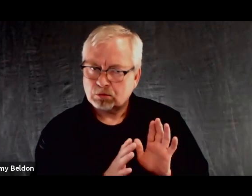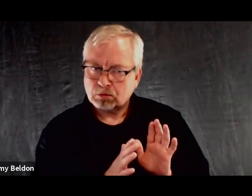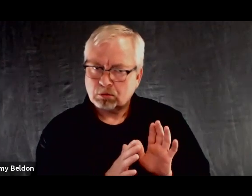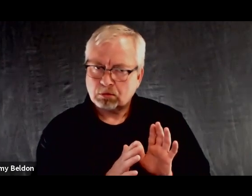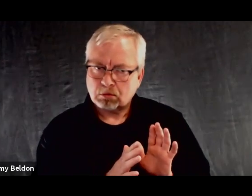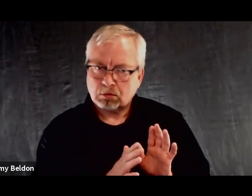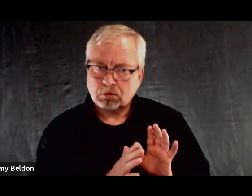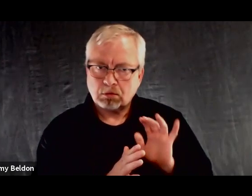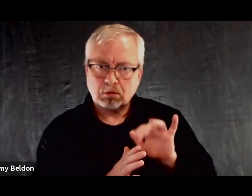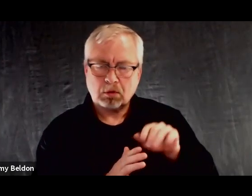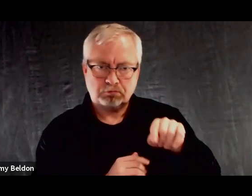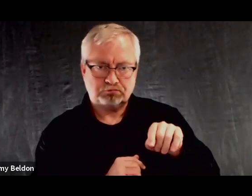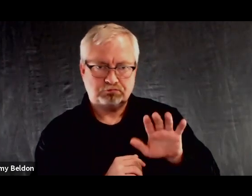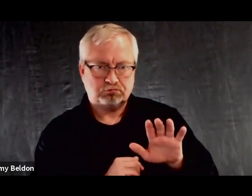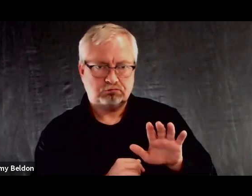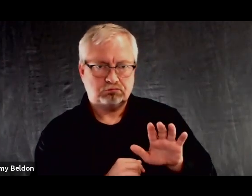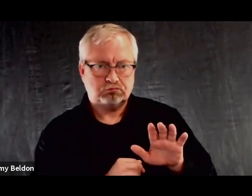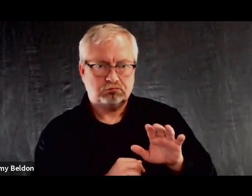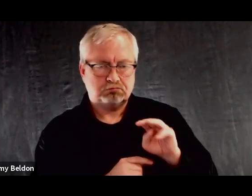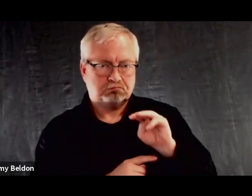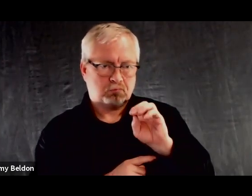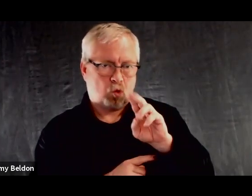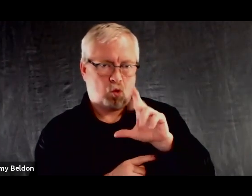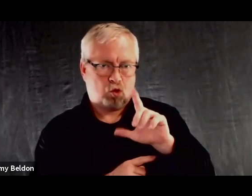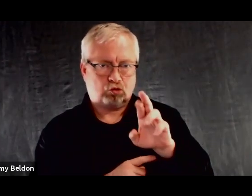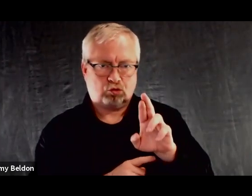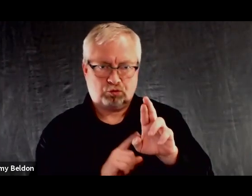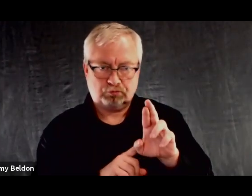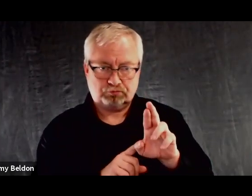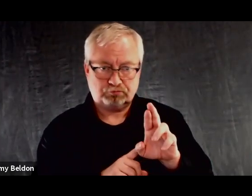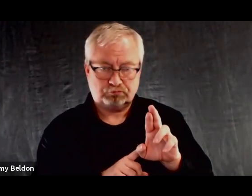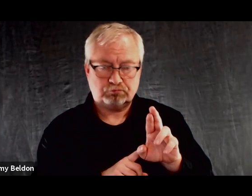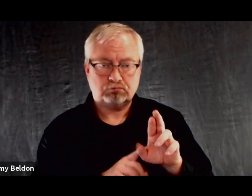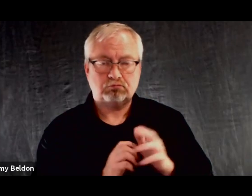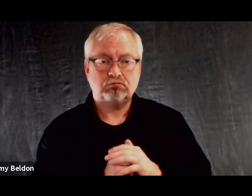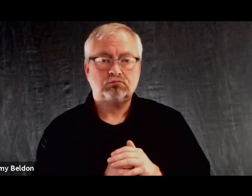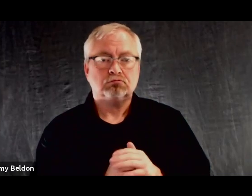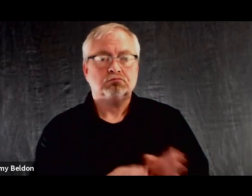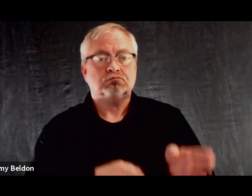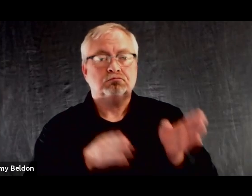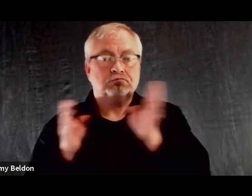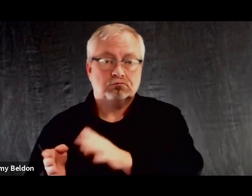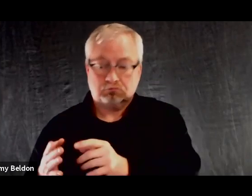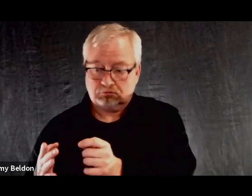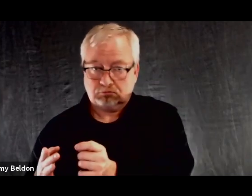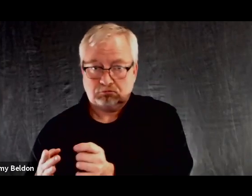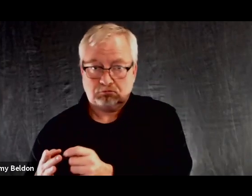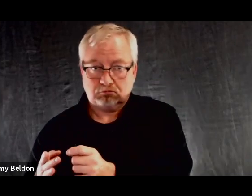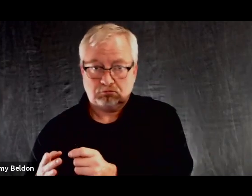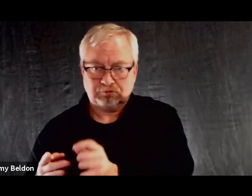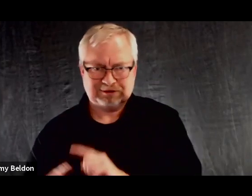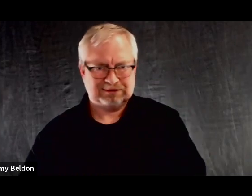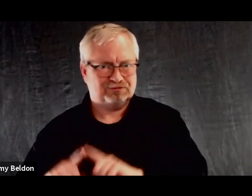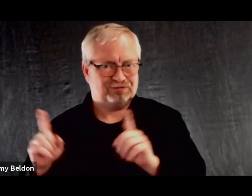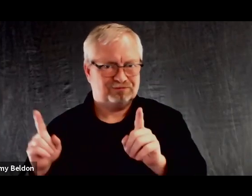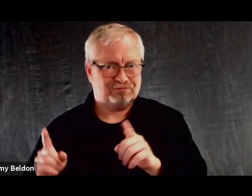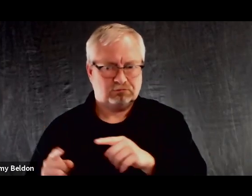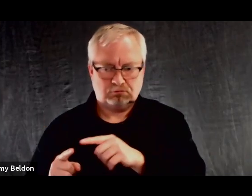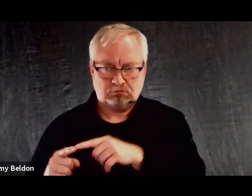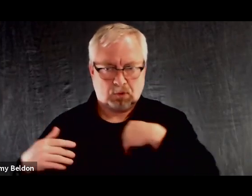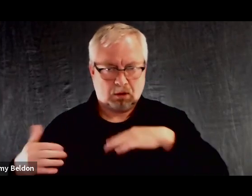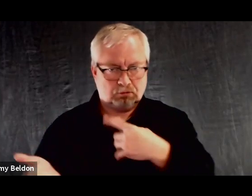serology, which would suggest that they've been exposed, they've had infection, that type of thing. So I'm